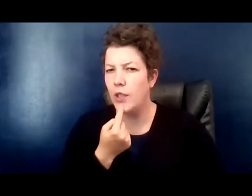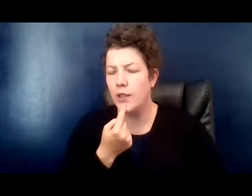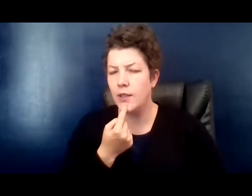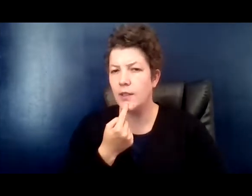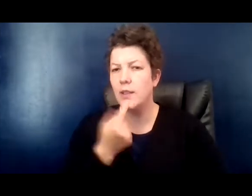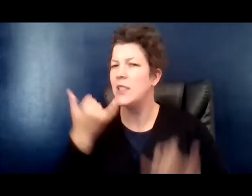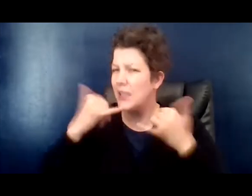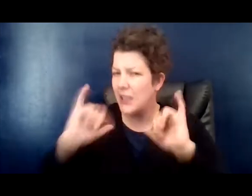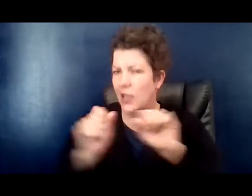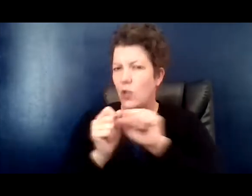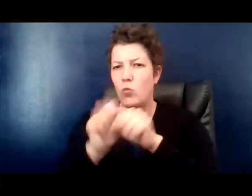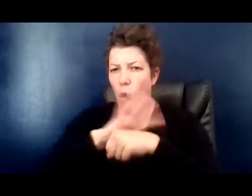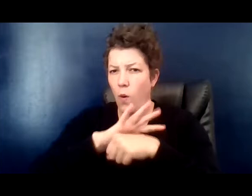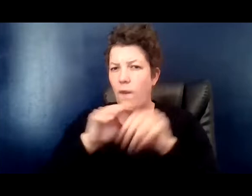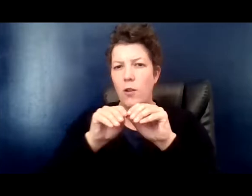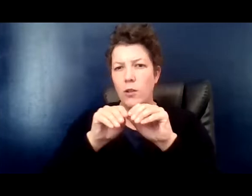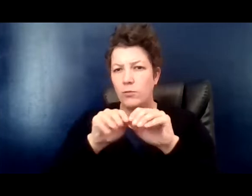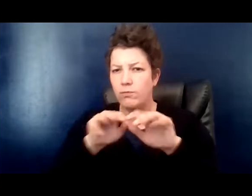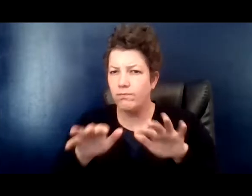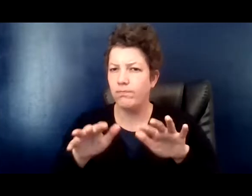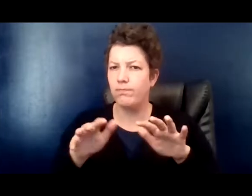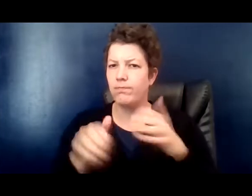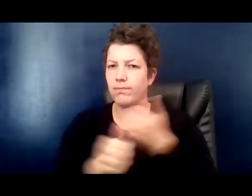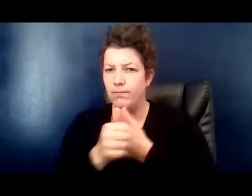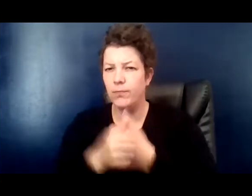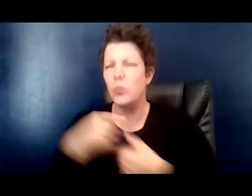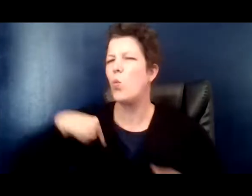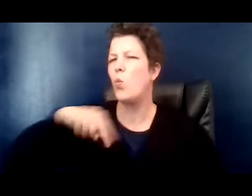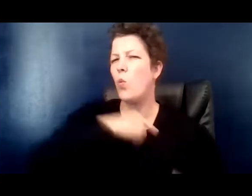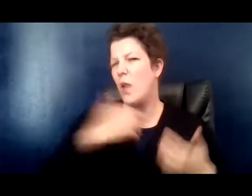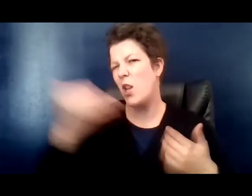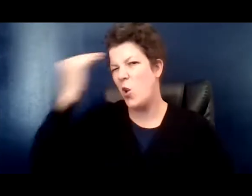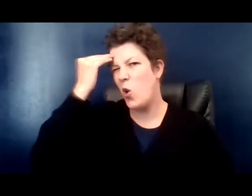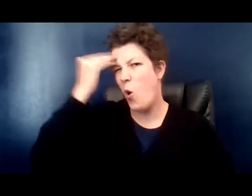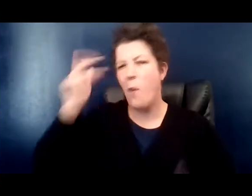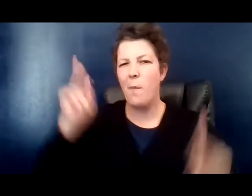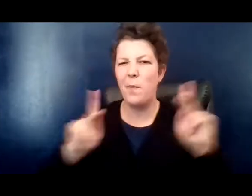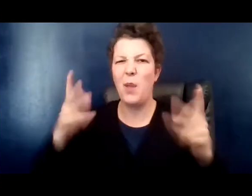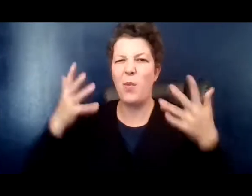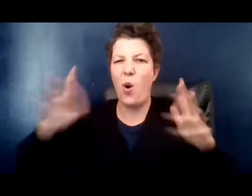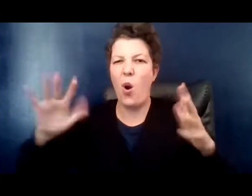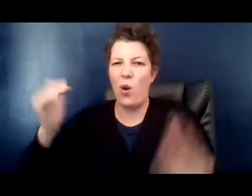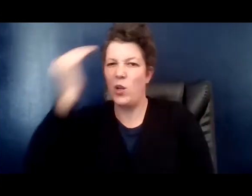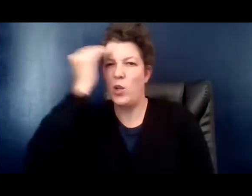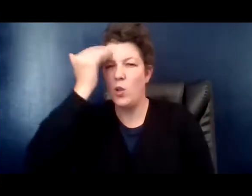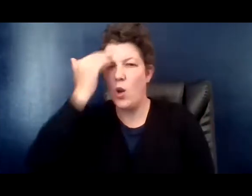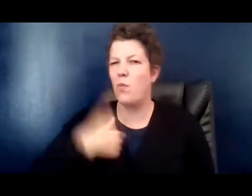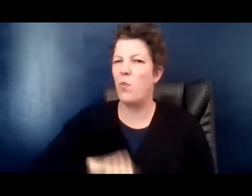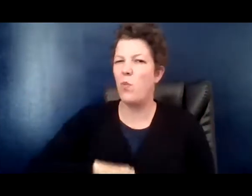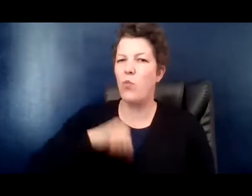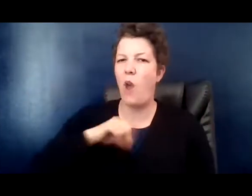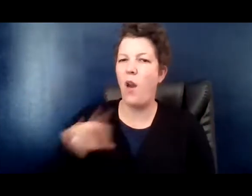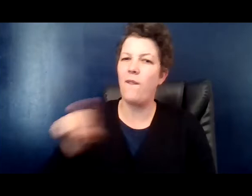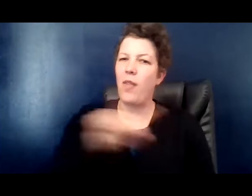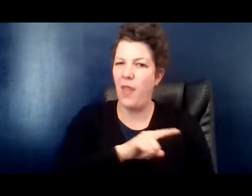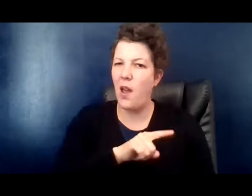Everybody wants to help to solve it. And I'm really proud of what I've seen in the community. We'll take 2